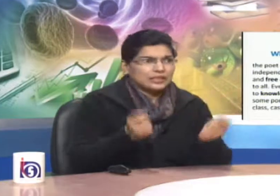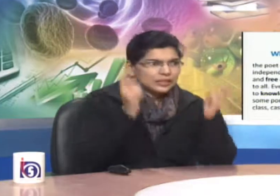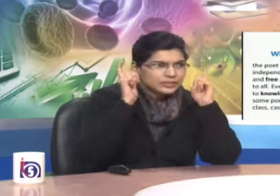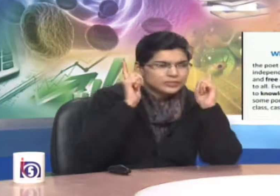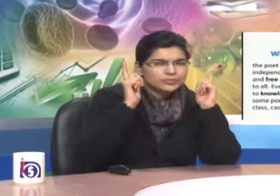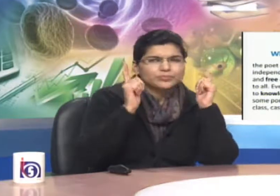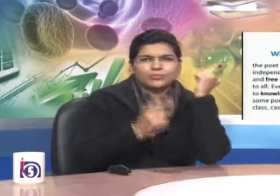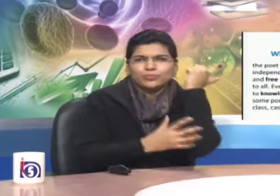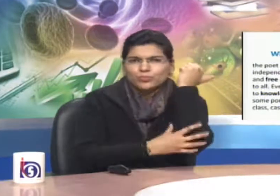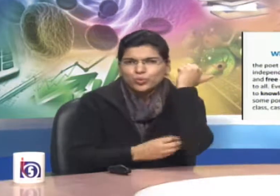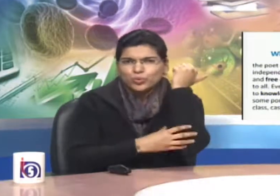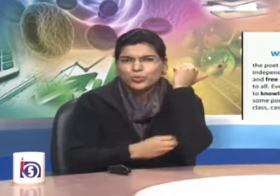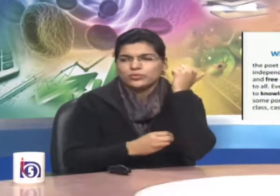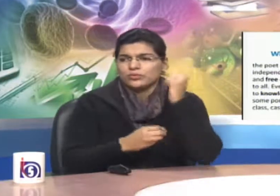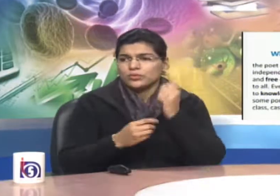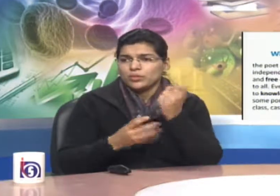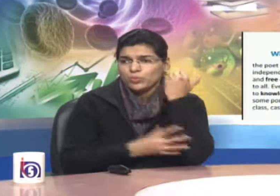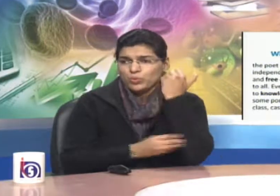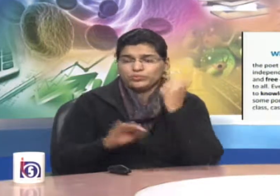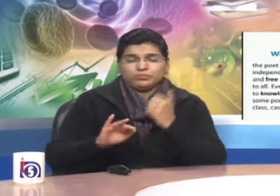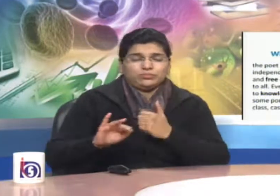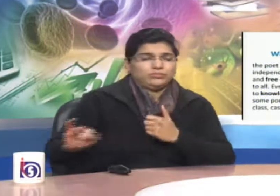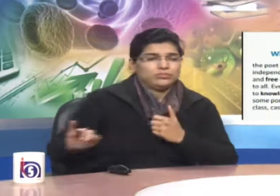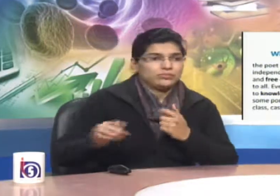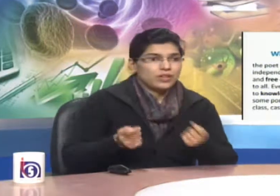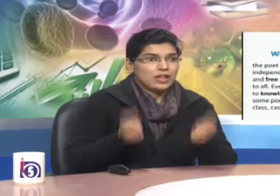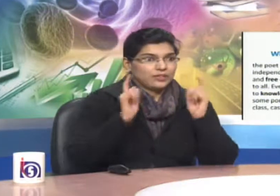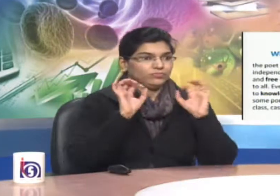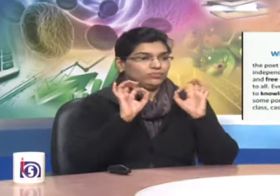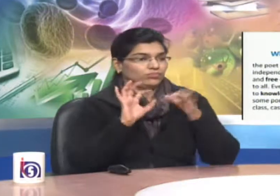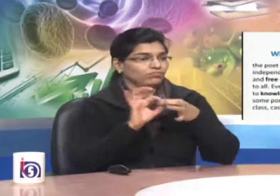Anyone can have access, free